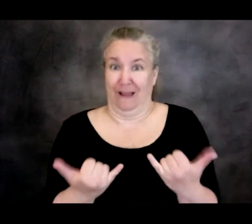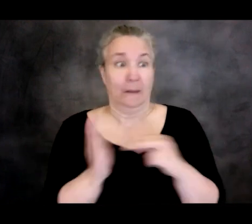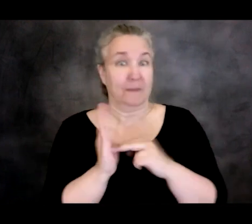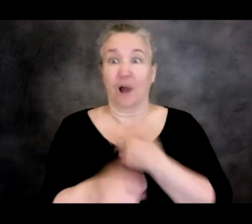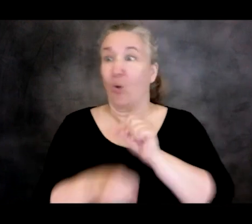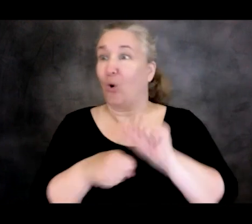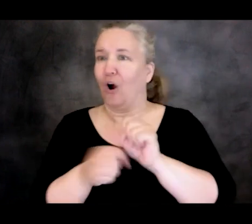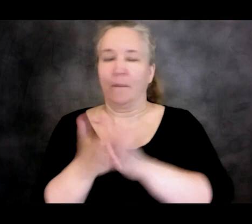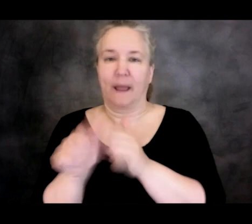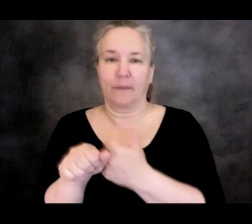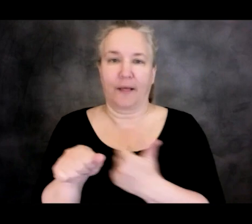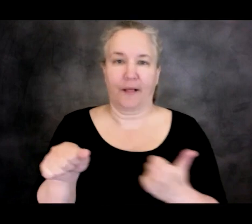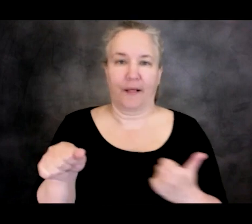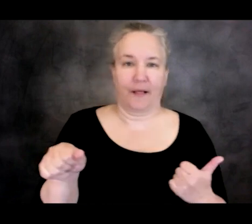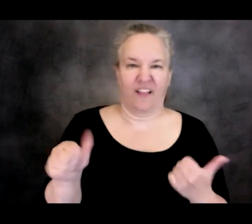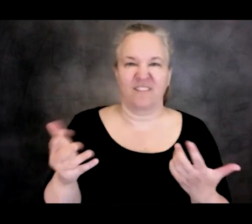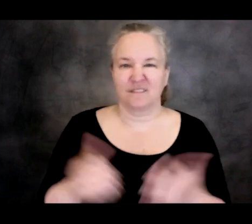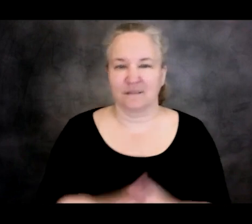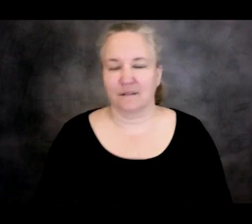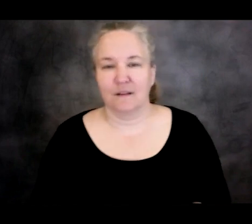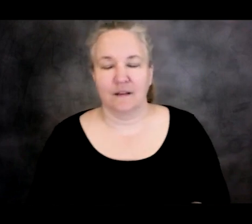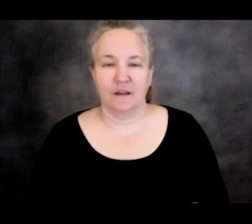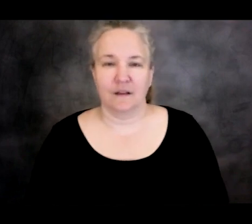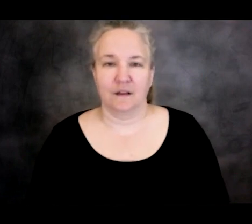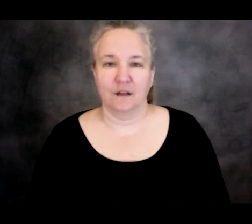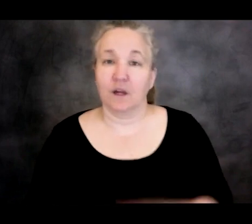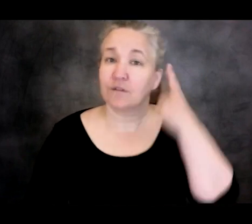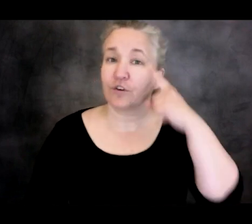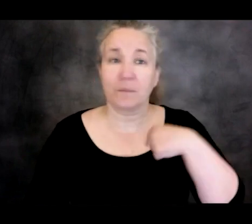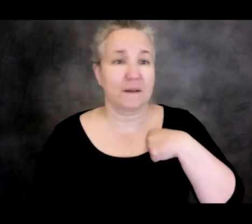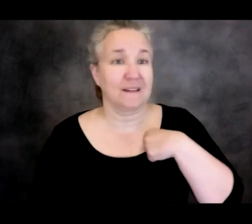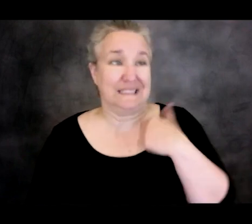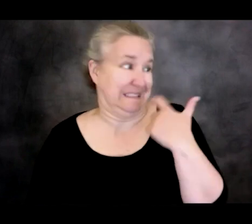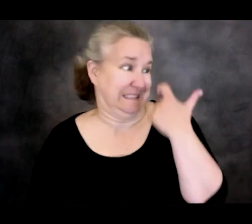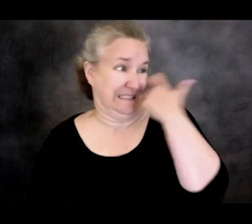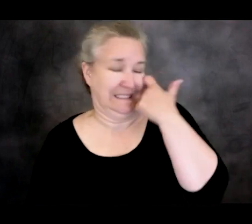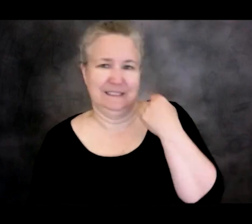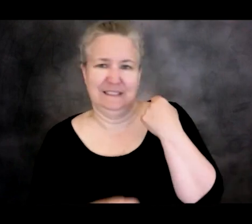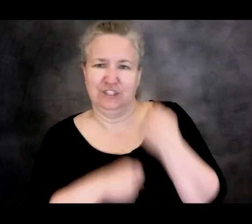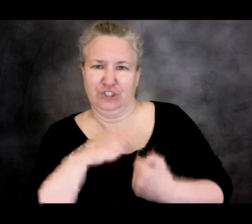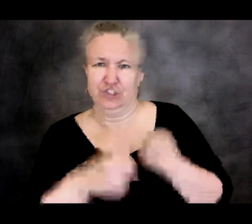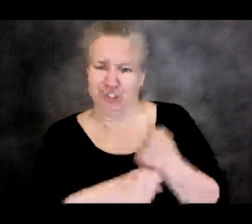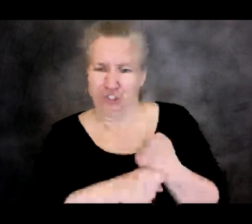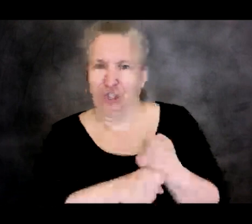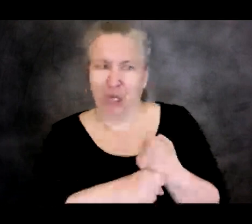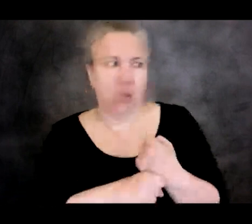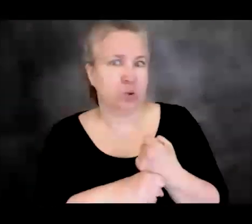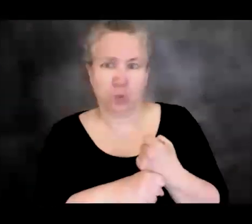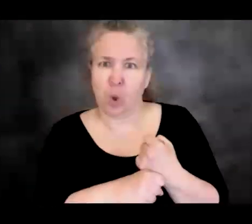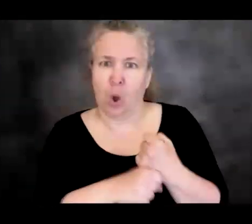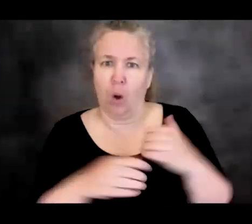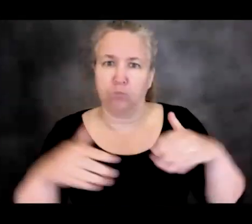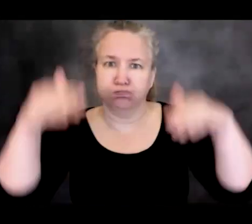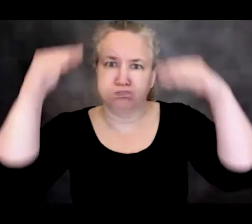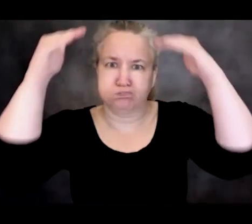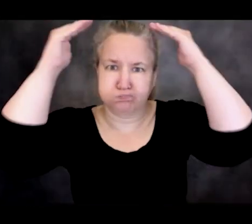work. For me, this last year was a little more than a little overwhelming.